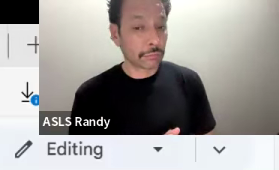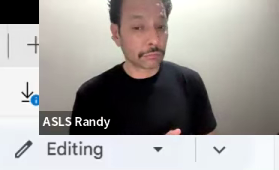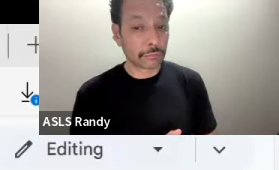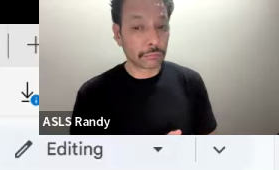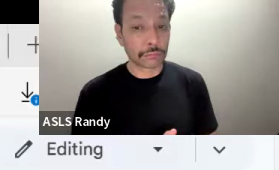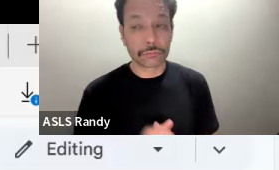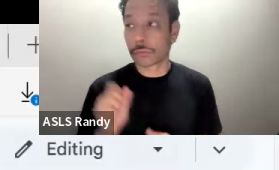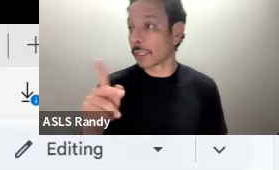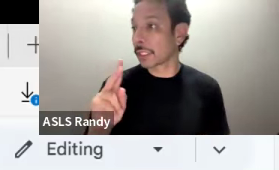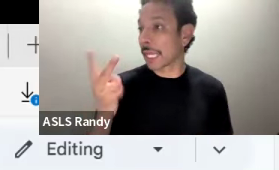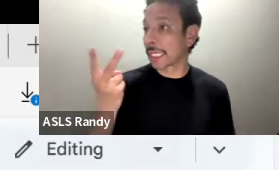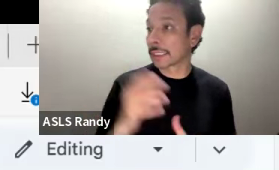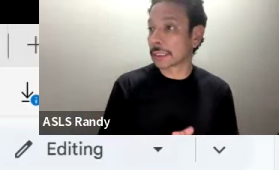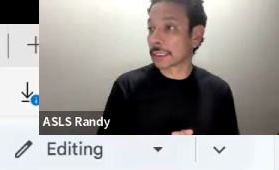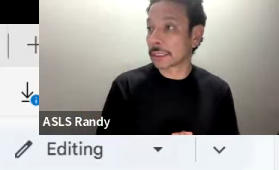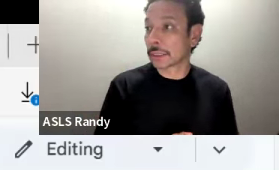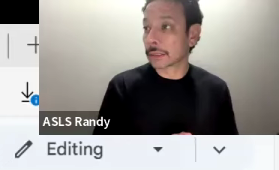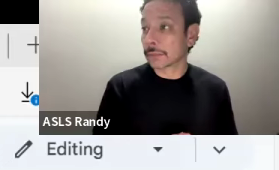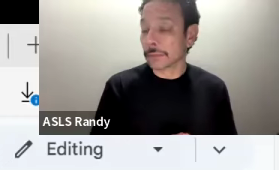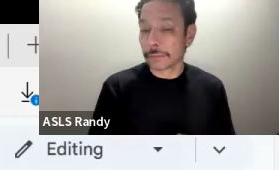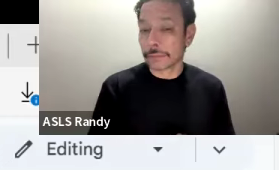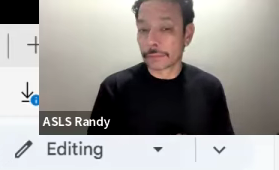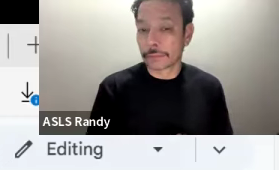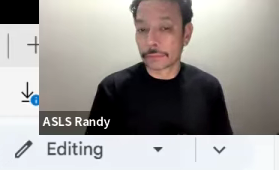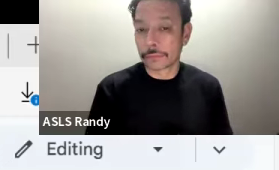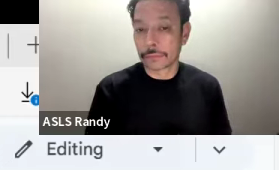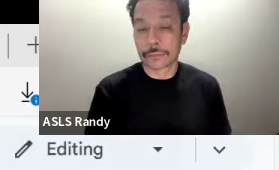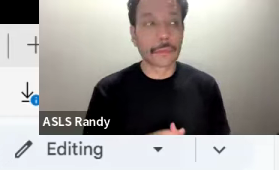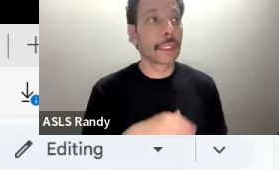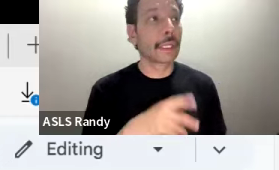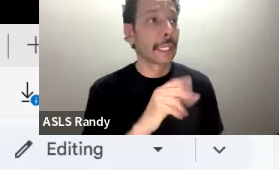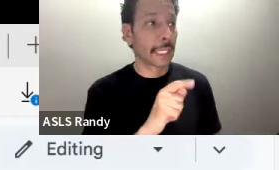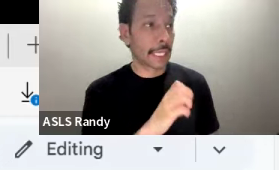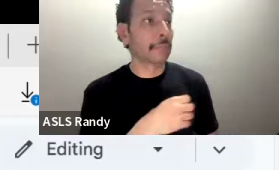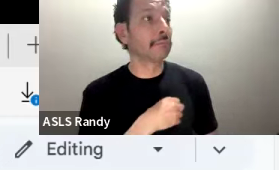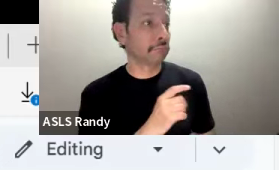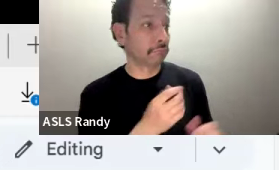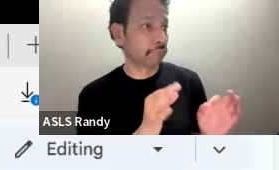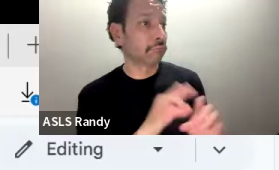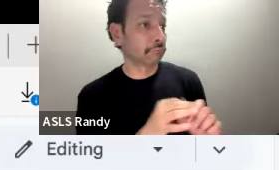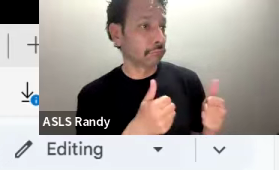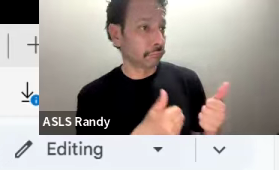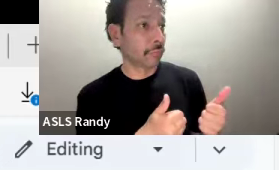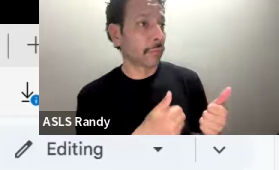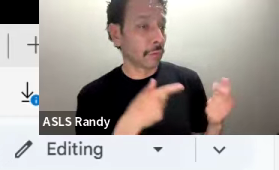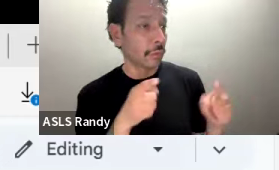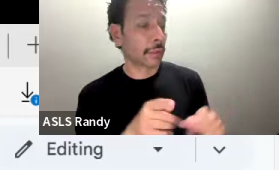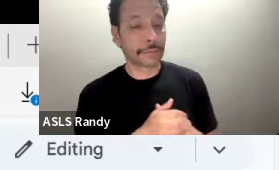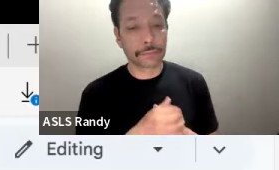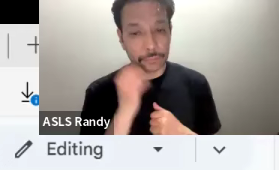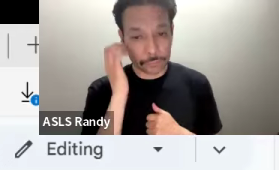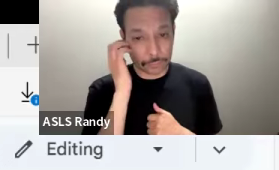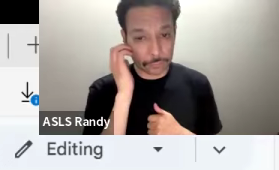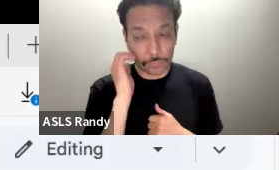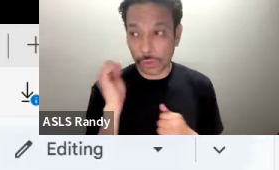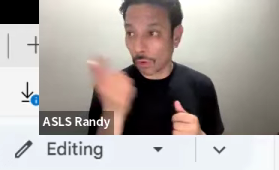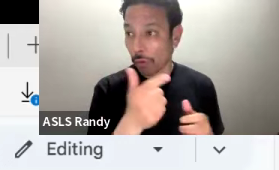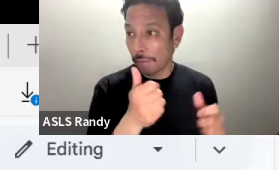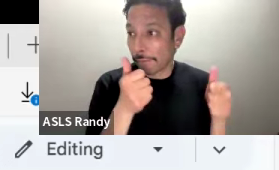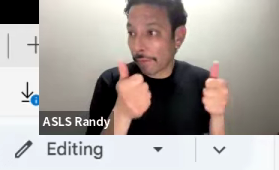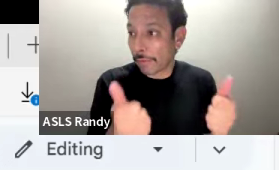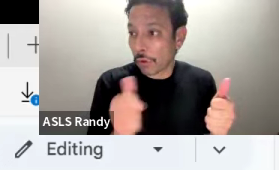Okay, can I have a second? This is Kate. I second the motion. All right, so all in favor,